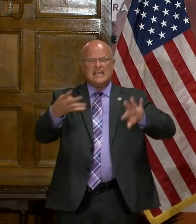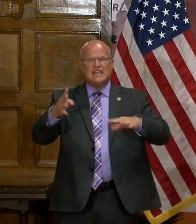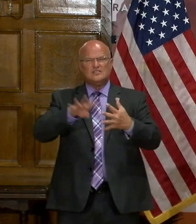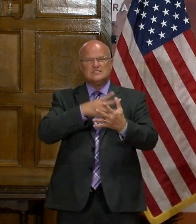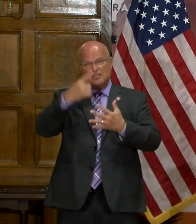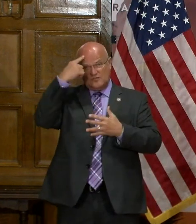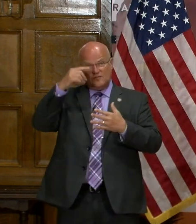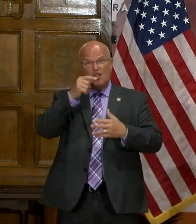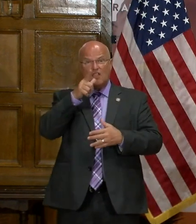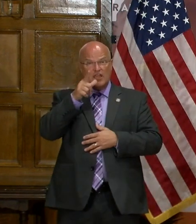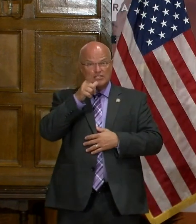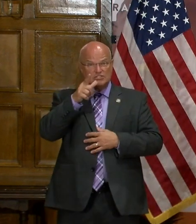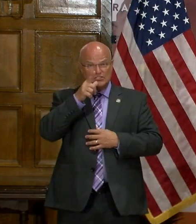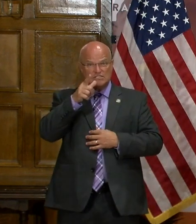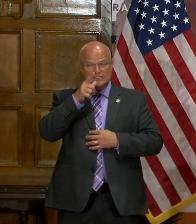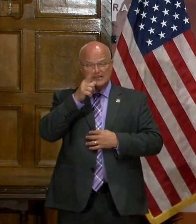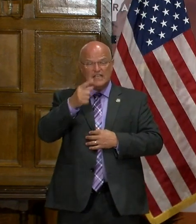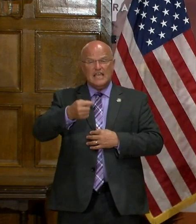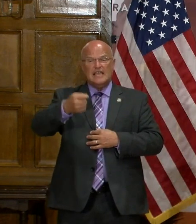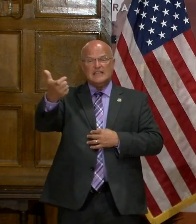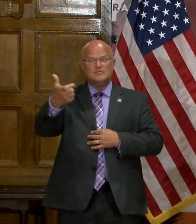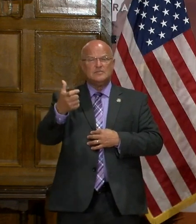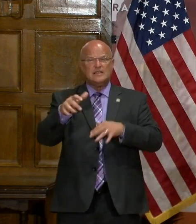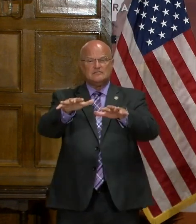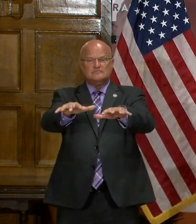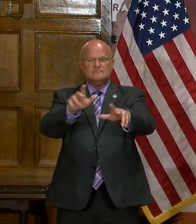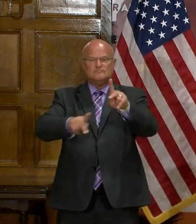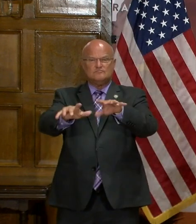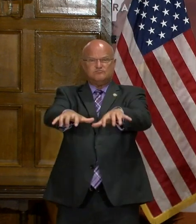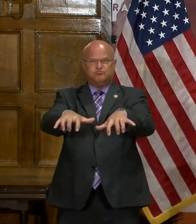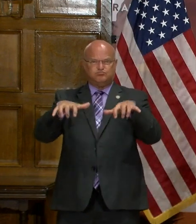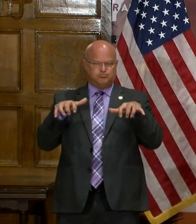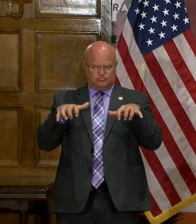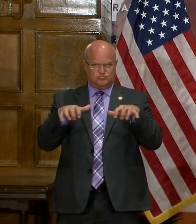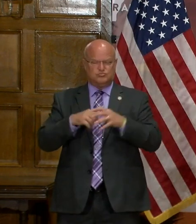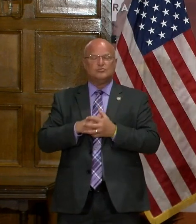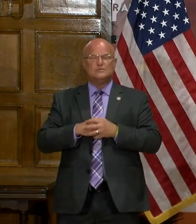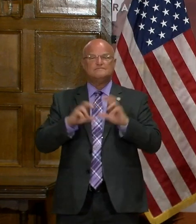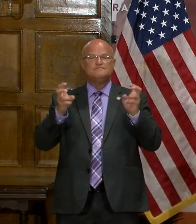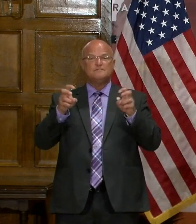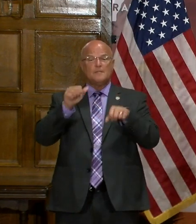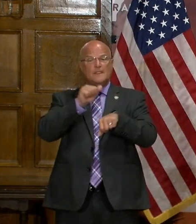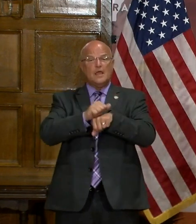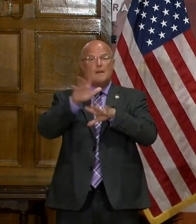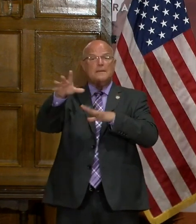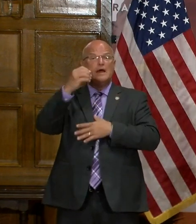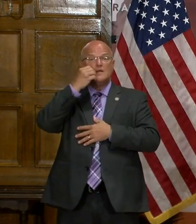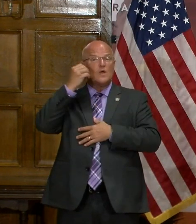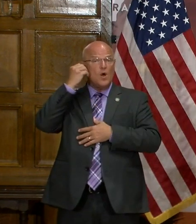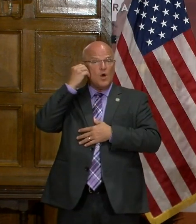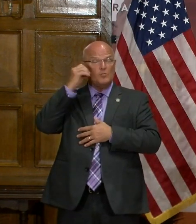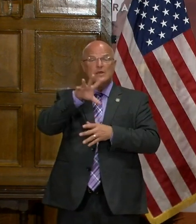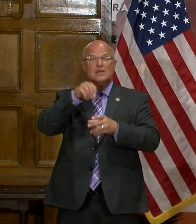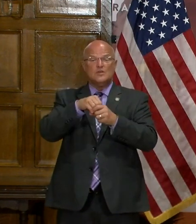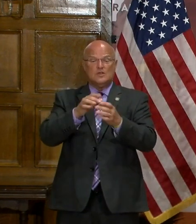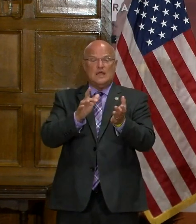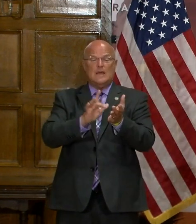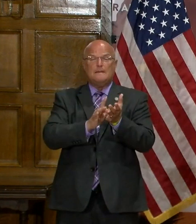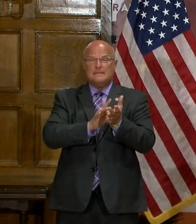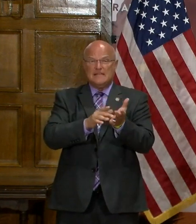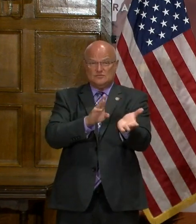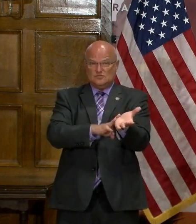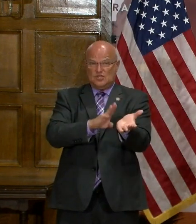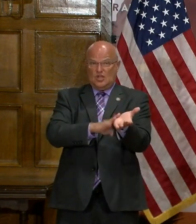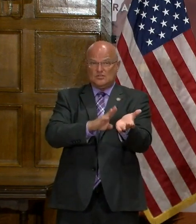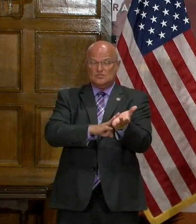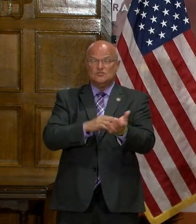lunches, eliminating gatherings such as assemblies. Mountain Home, they included a medical doctor and